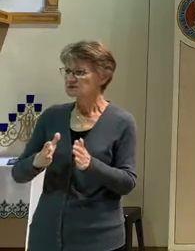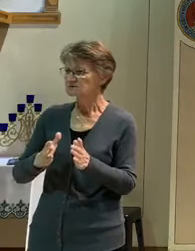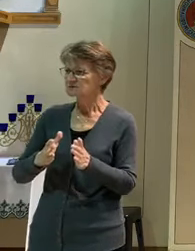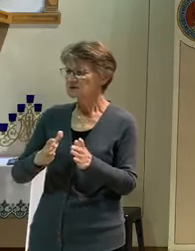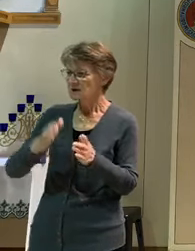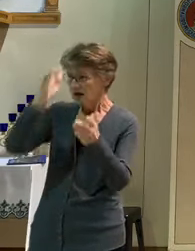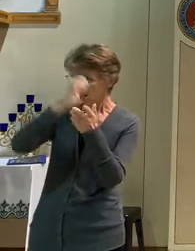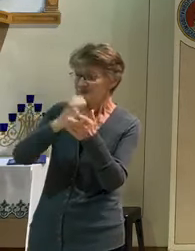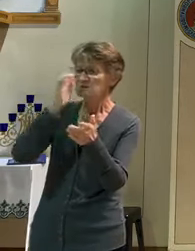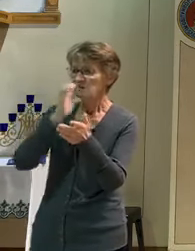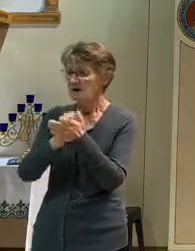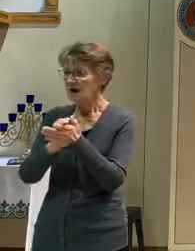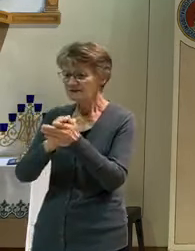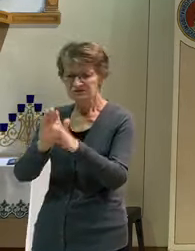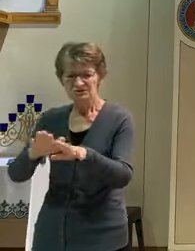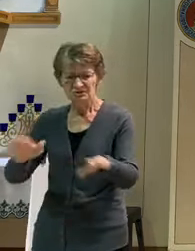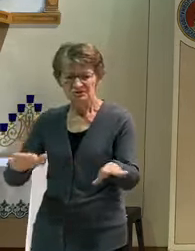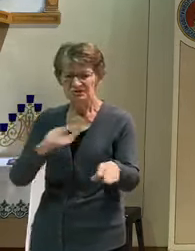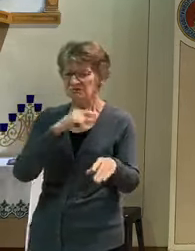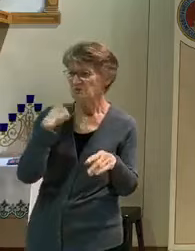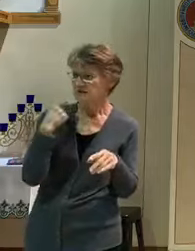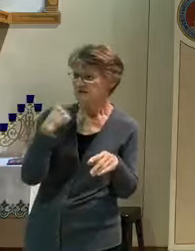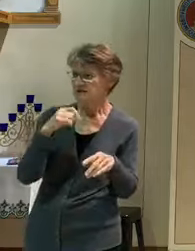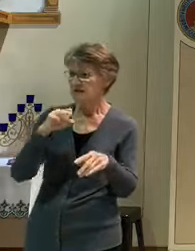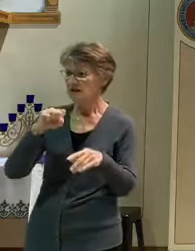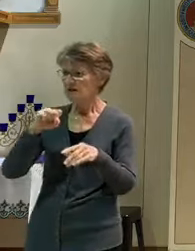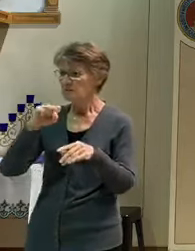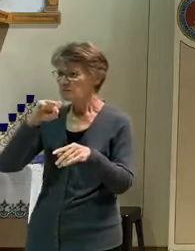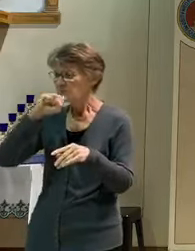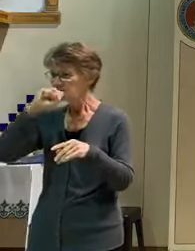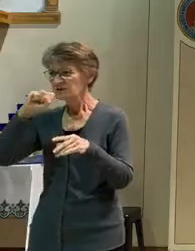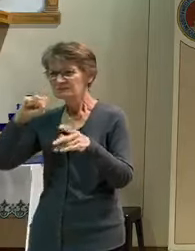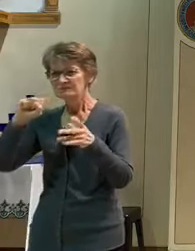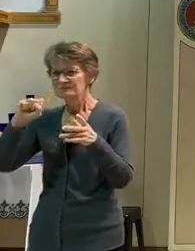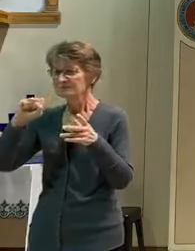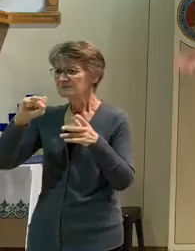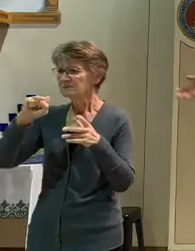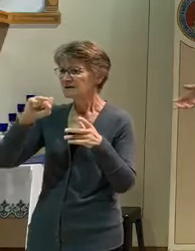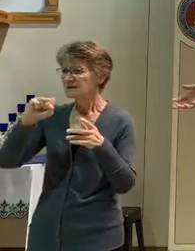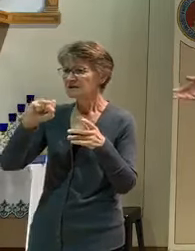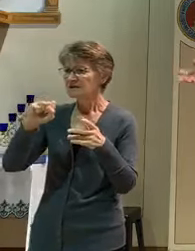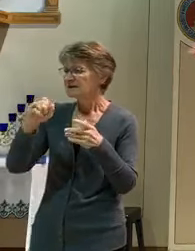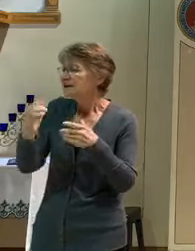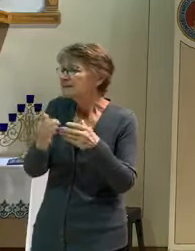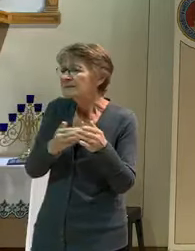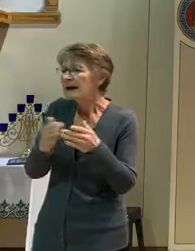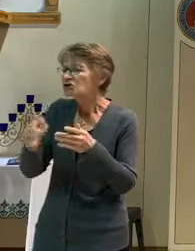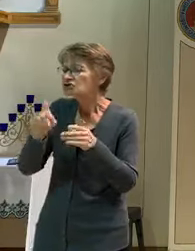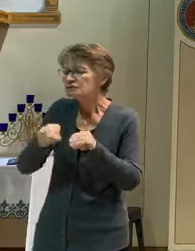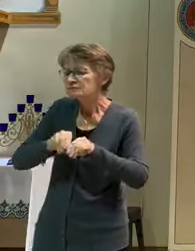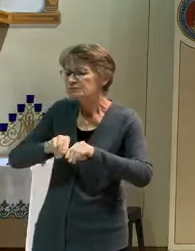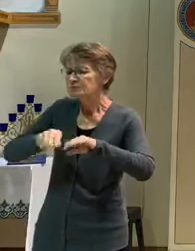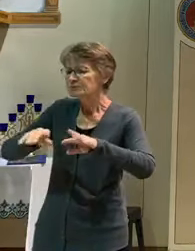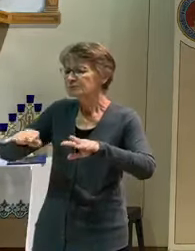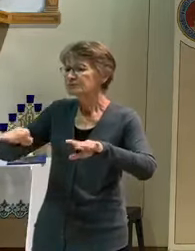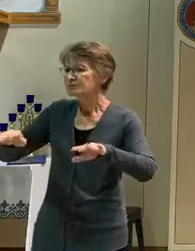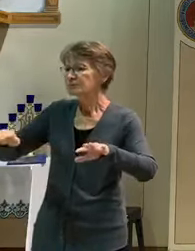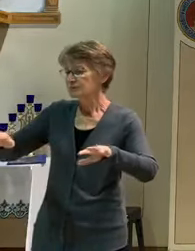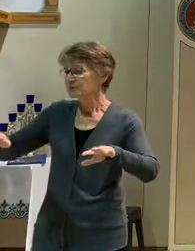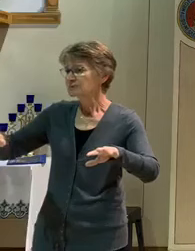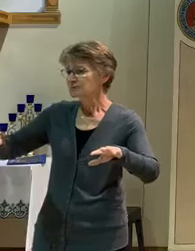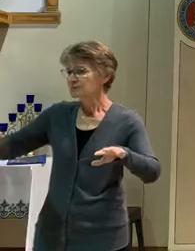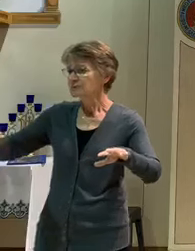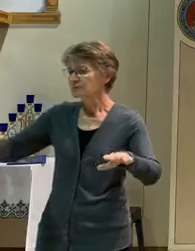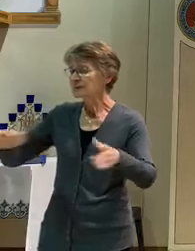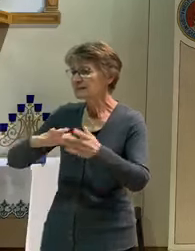could have been priests. It could be the bishop. You could be mad at the Pope. You could be mad at your boss. And the list goes on